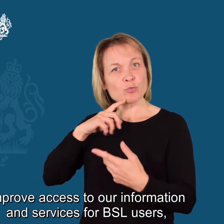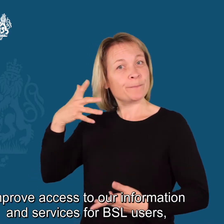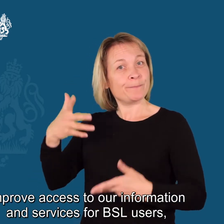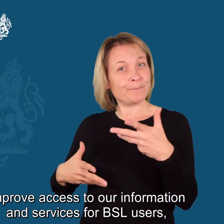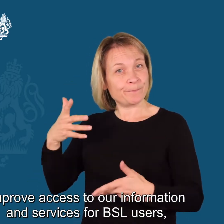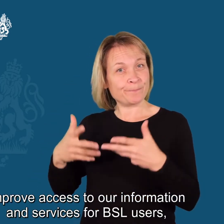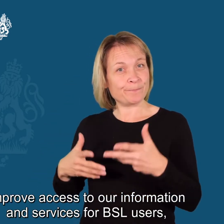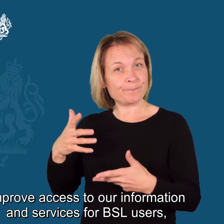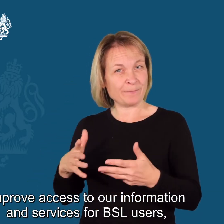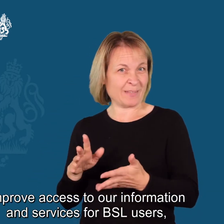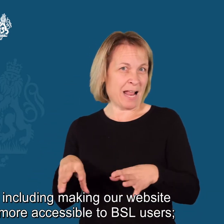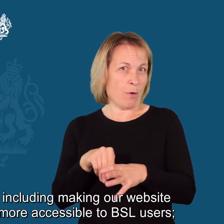BSL users,